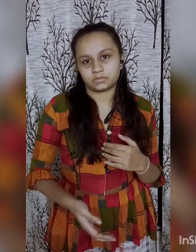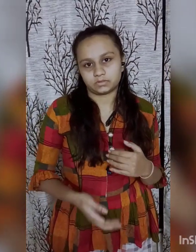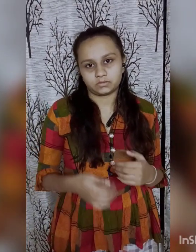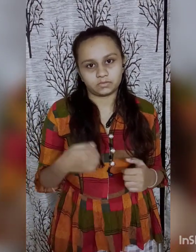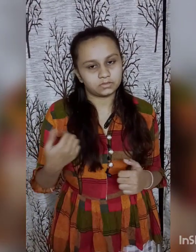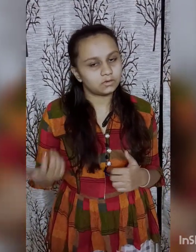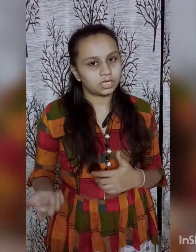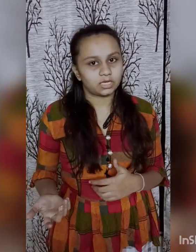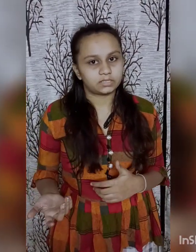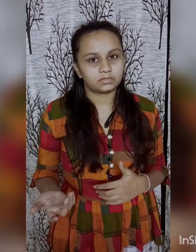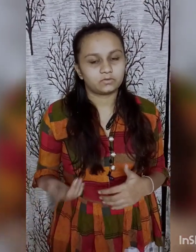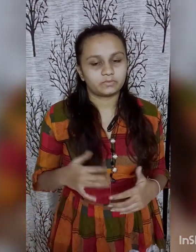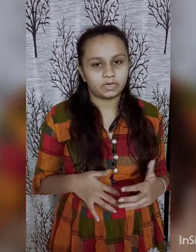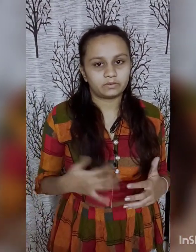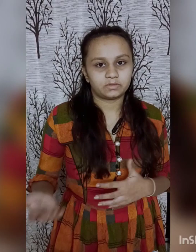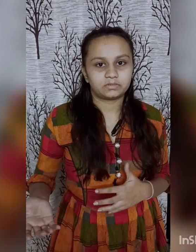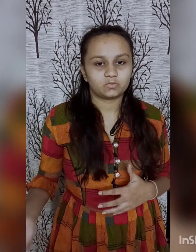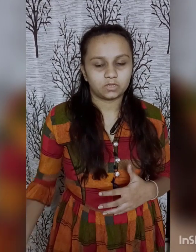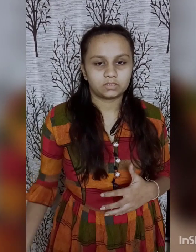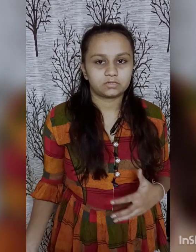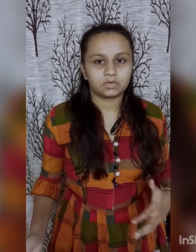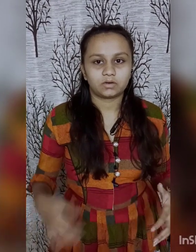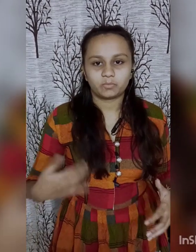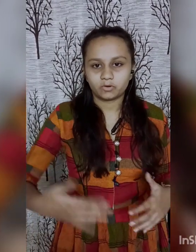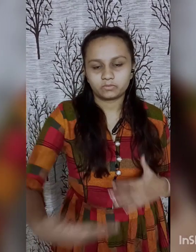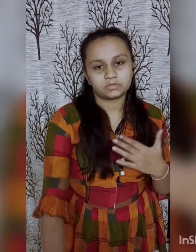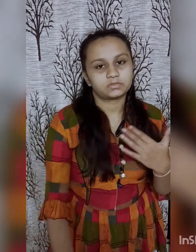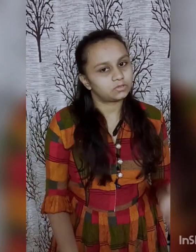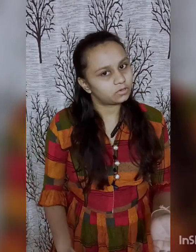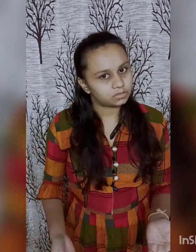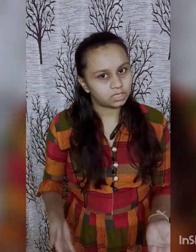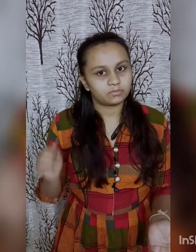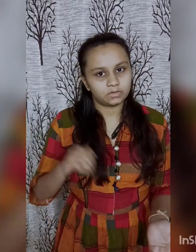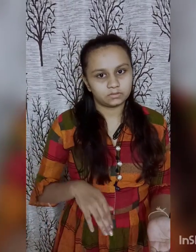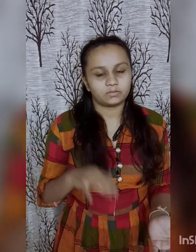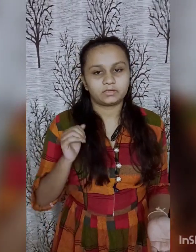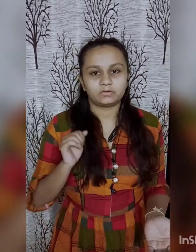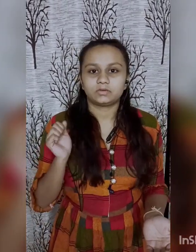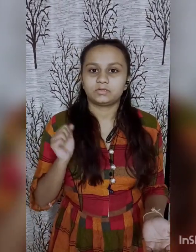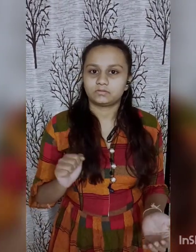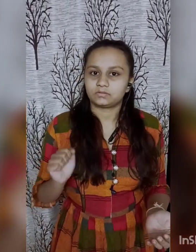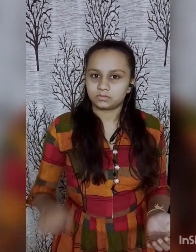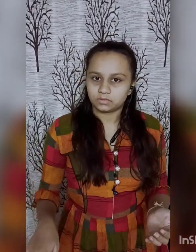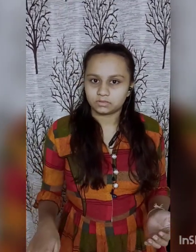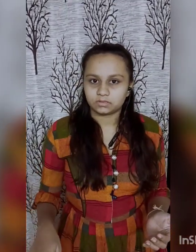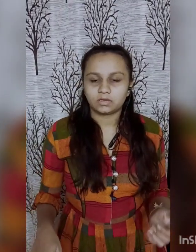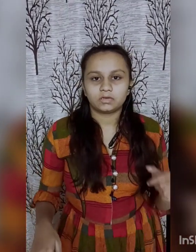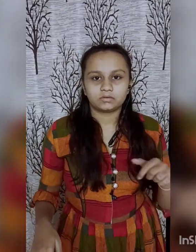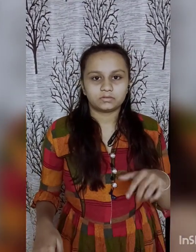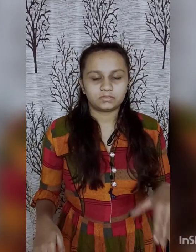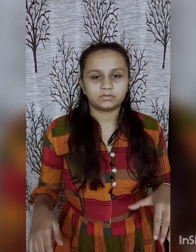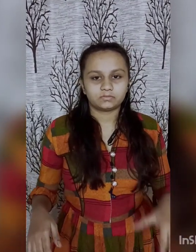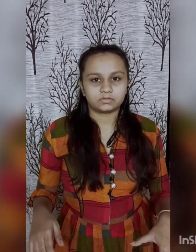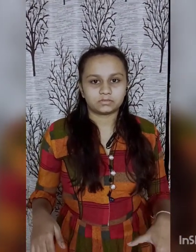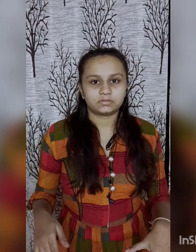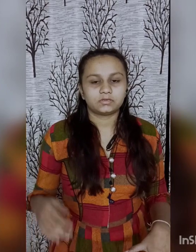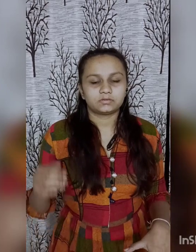of exchange of advance loans against approved securities to commercial banks or member banks. In some countries, it is also known